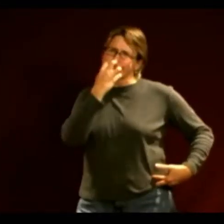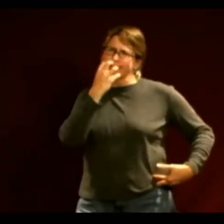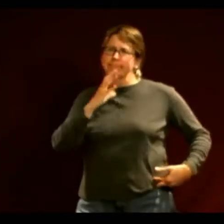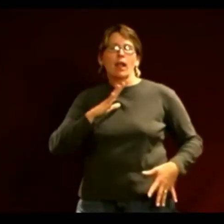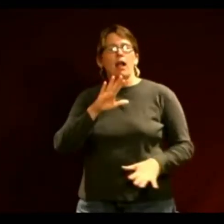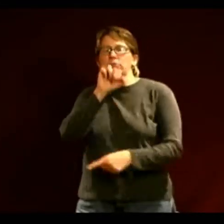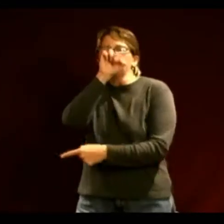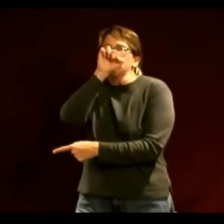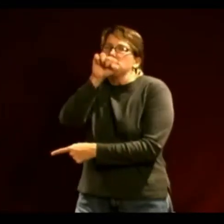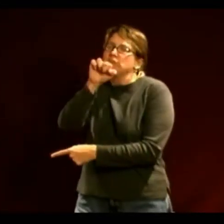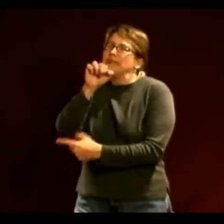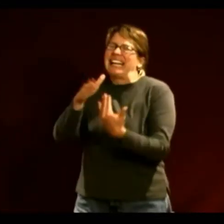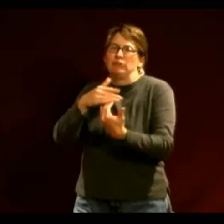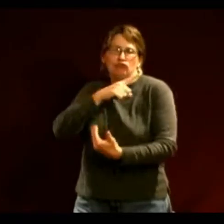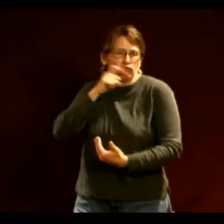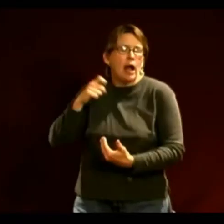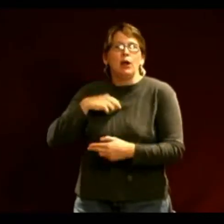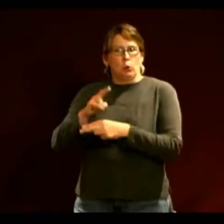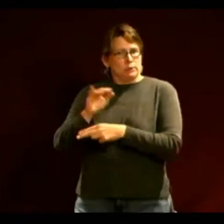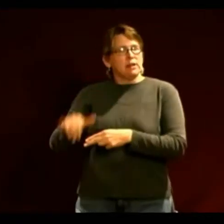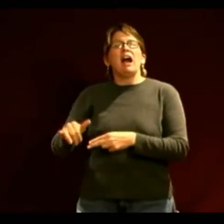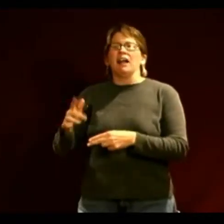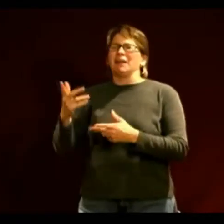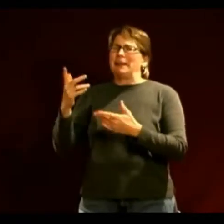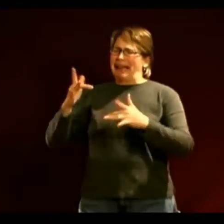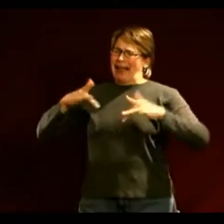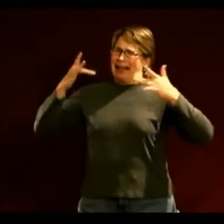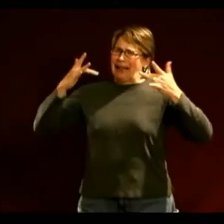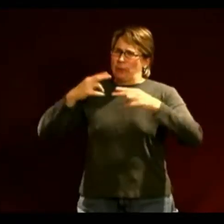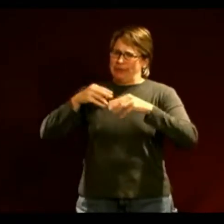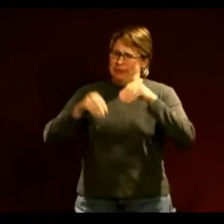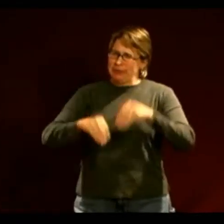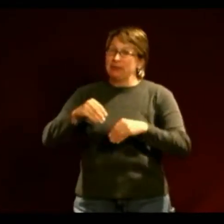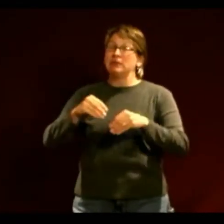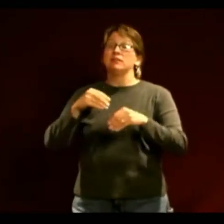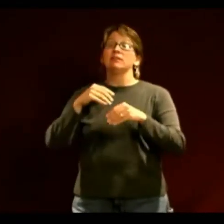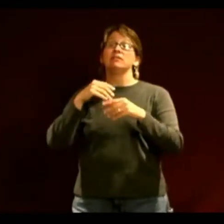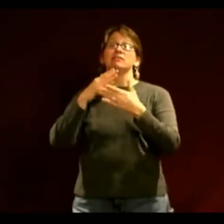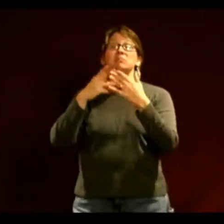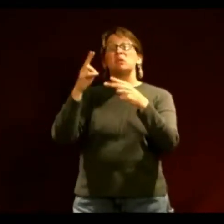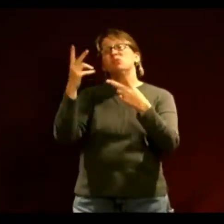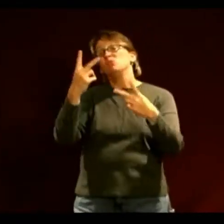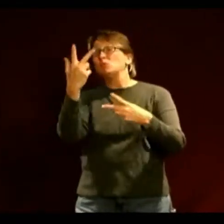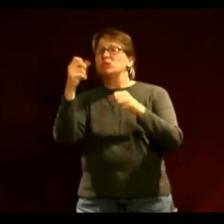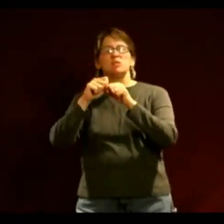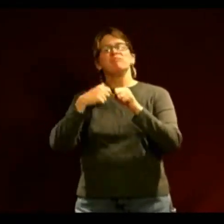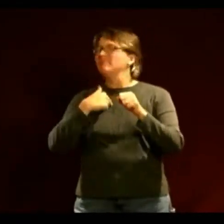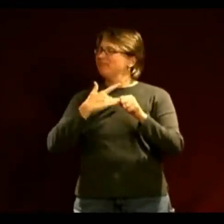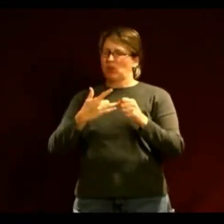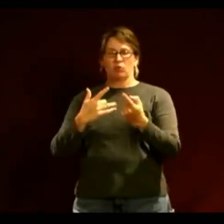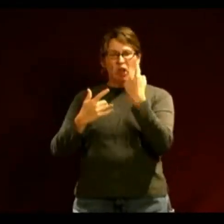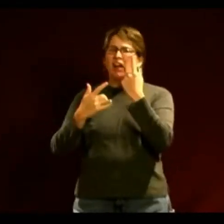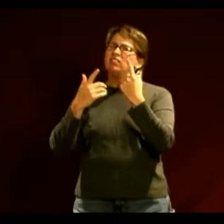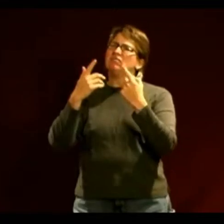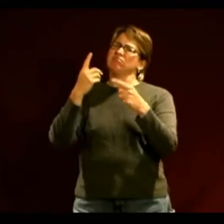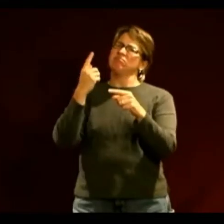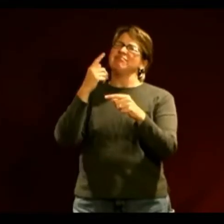brand of pants is called Patagonia. I really love those pants. They dry easy and they keep you